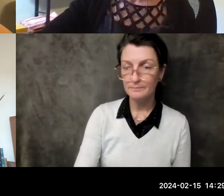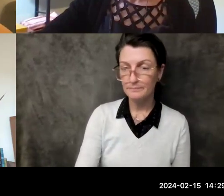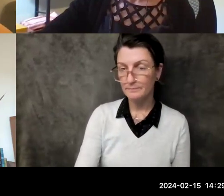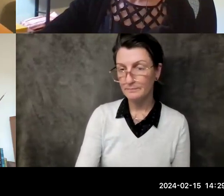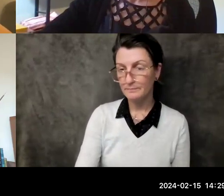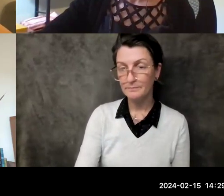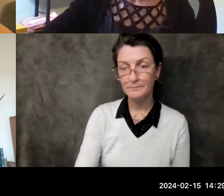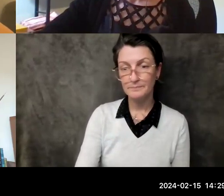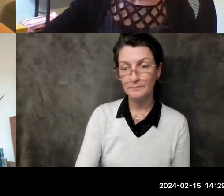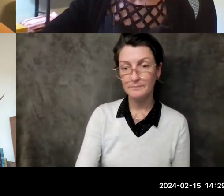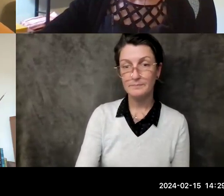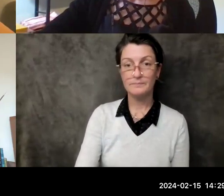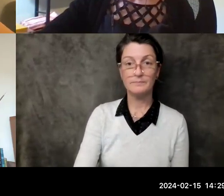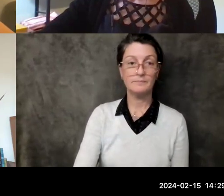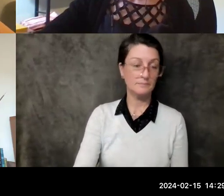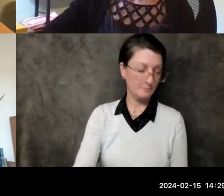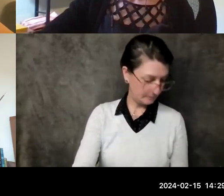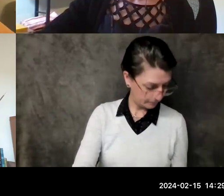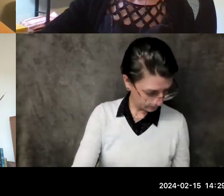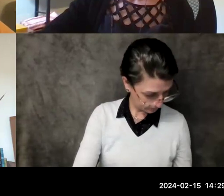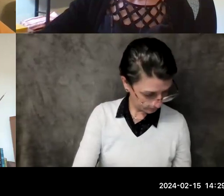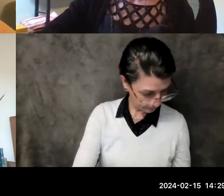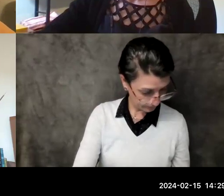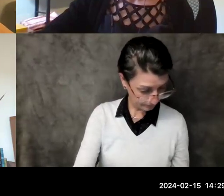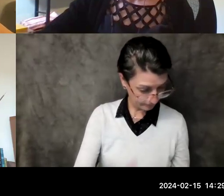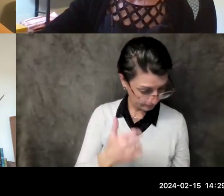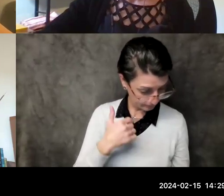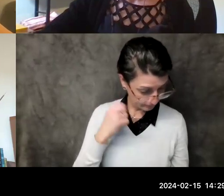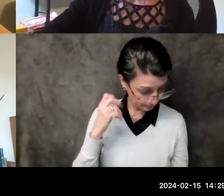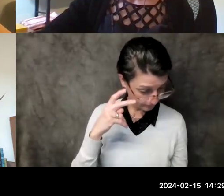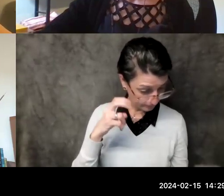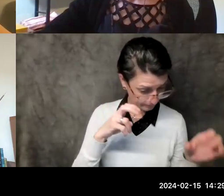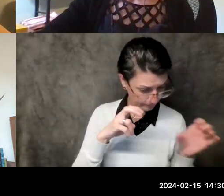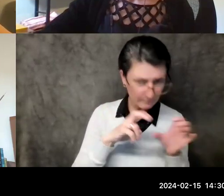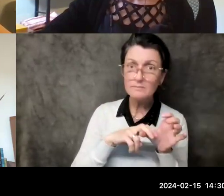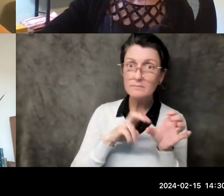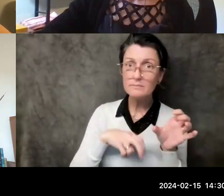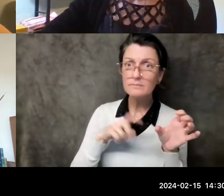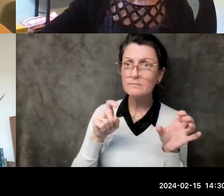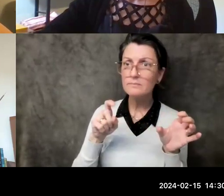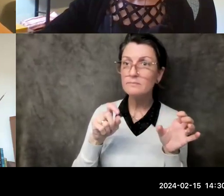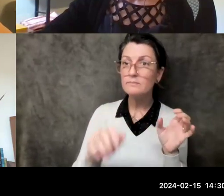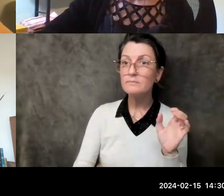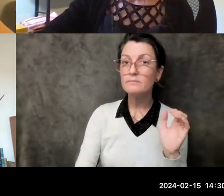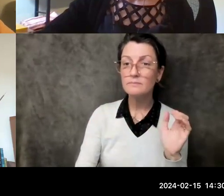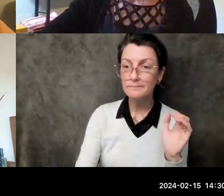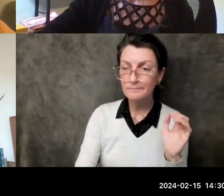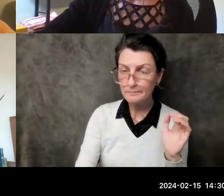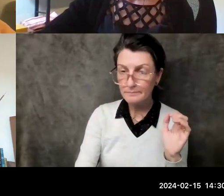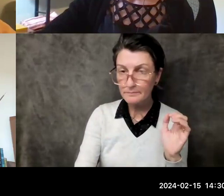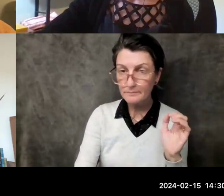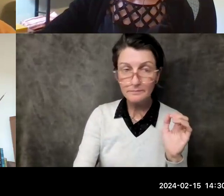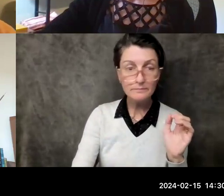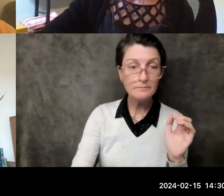before Catherine closes us out. We had a request in the Q&A for some appreciation. So we've opened up the chat to